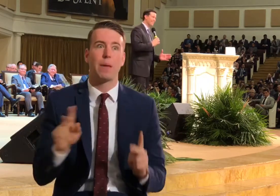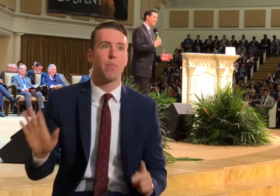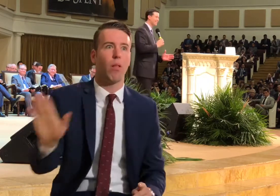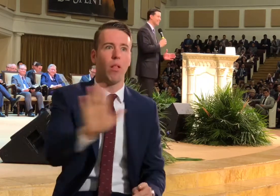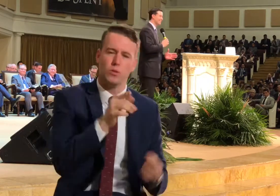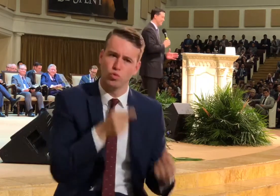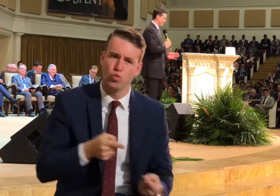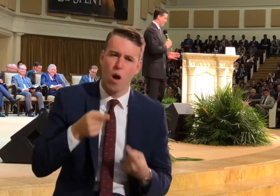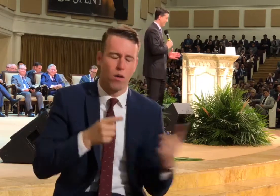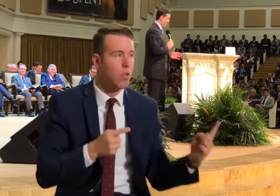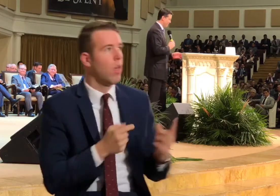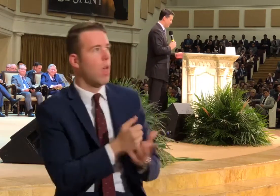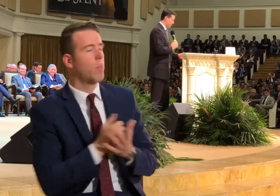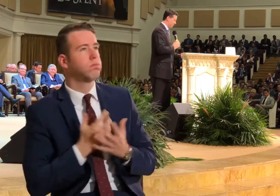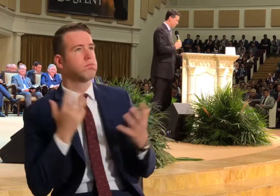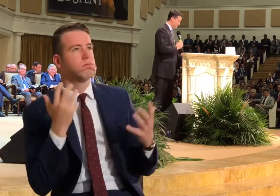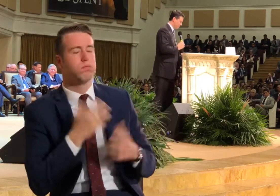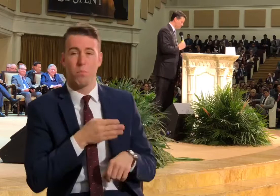Amen.